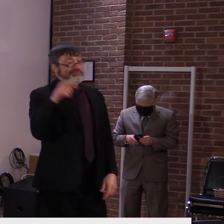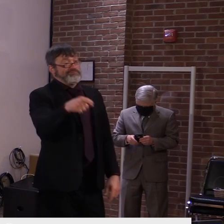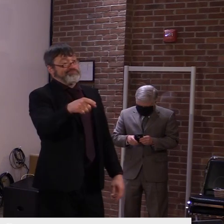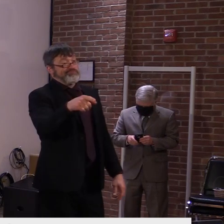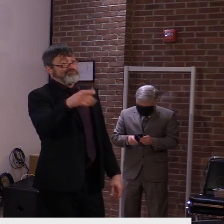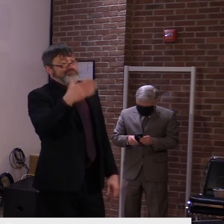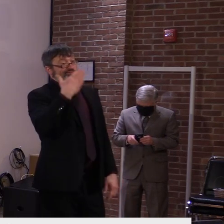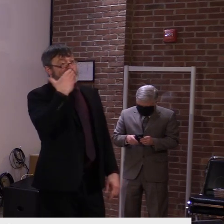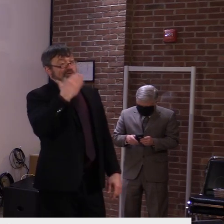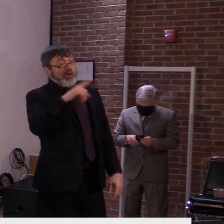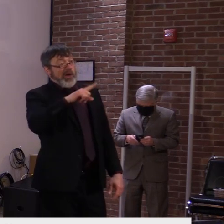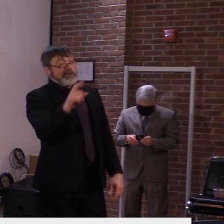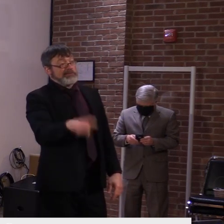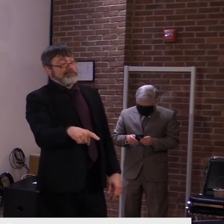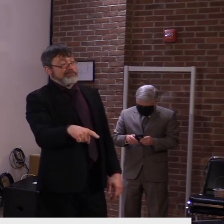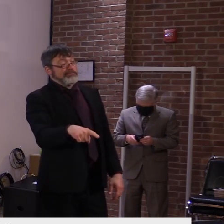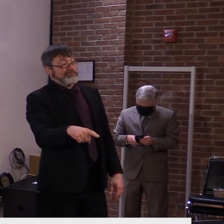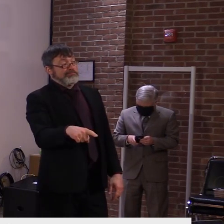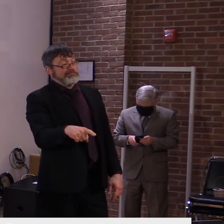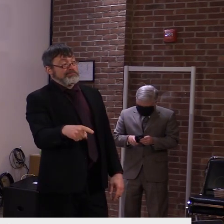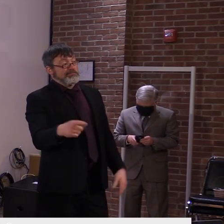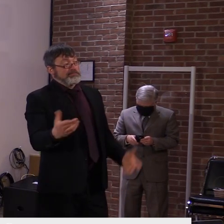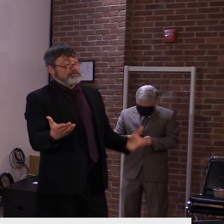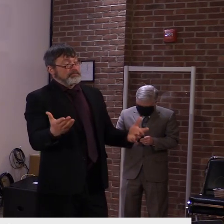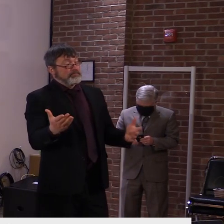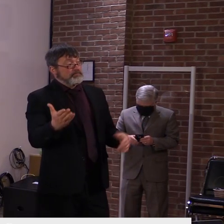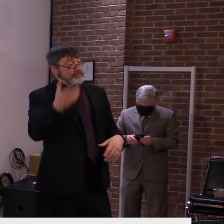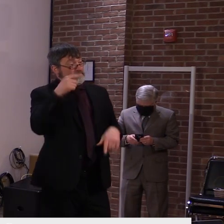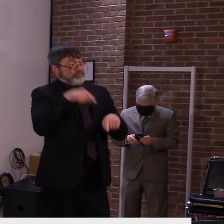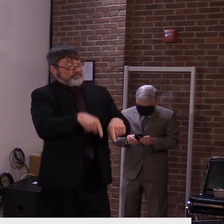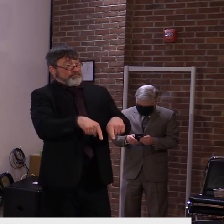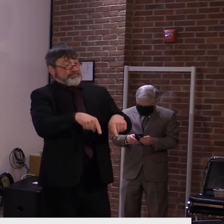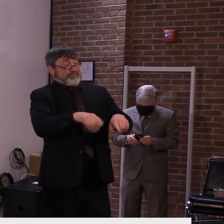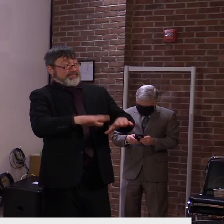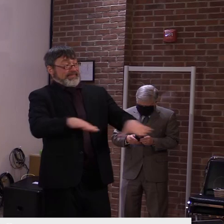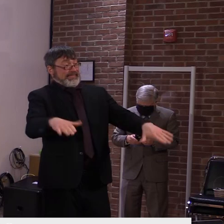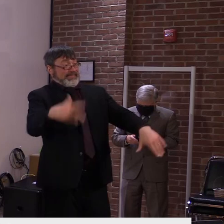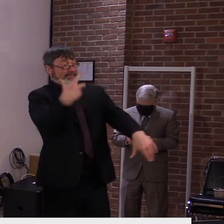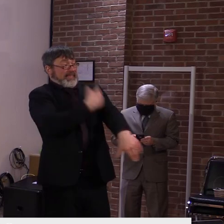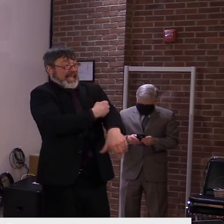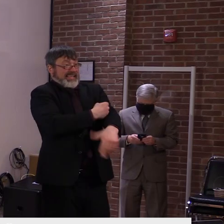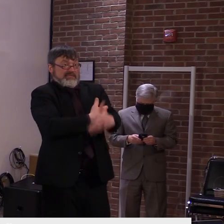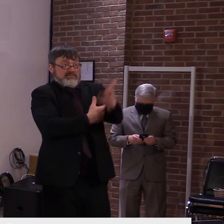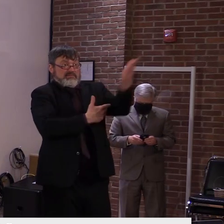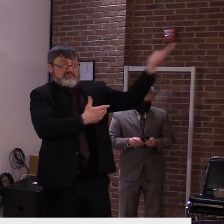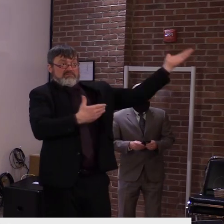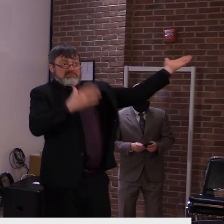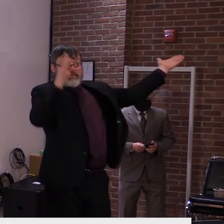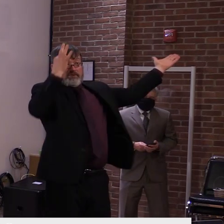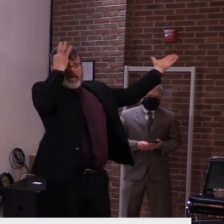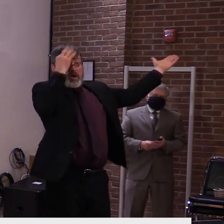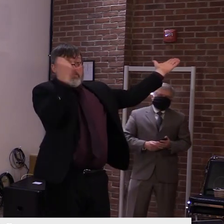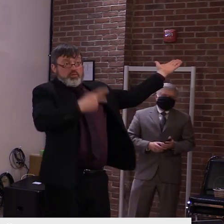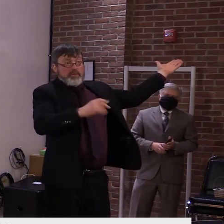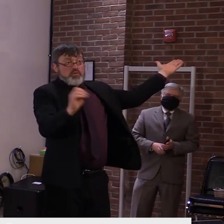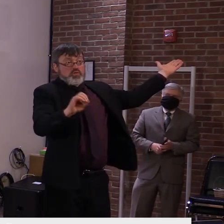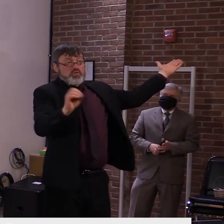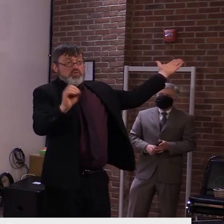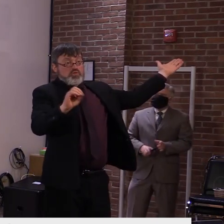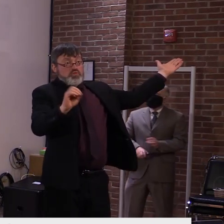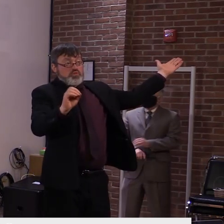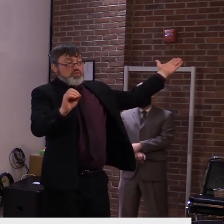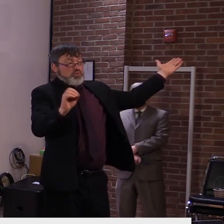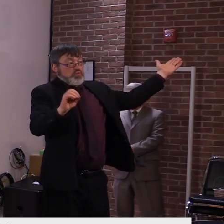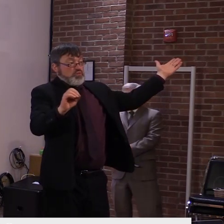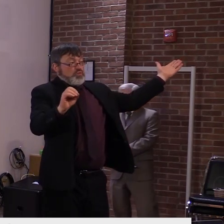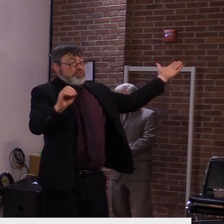we don't have a vaccine that's been authorized for under 16 yet. But I do know that at least one of the vaccine platforms is